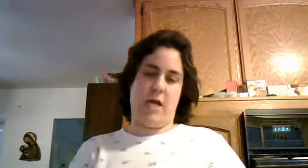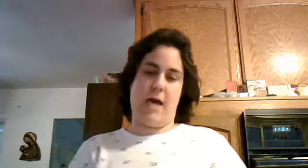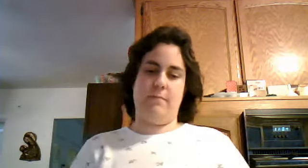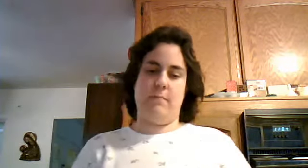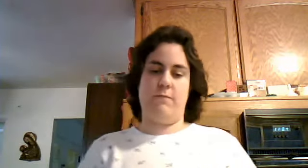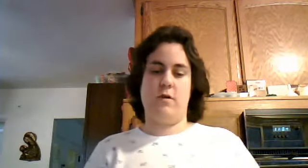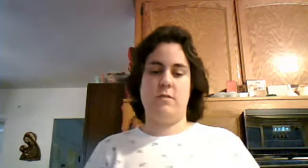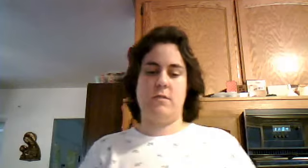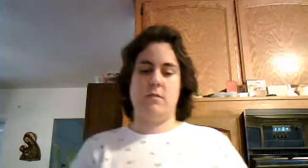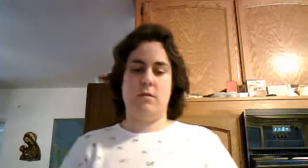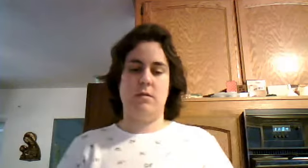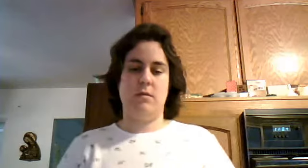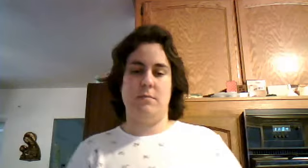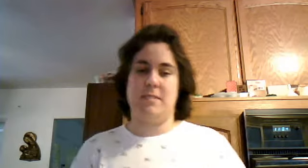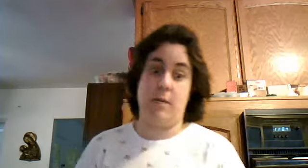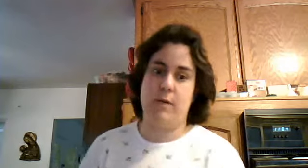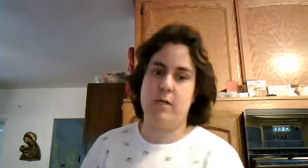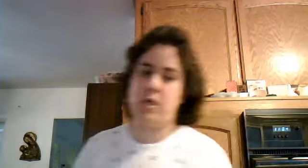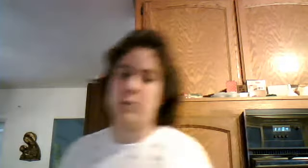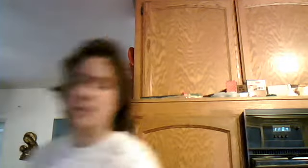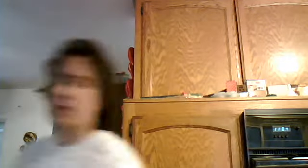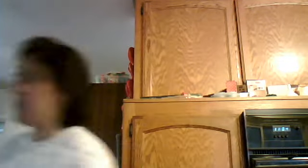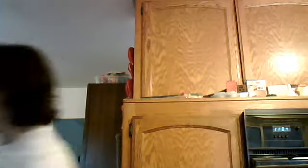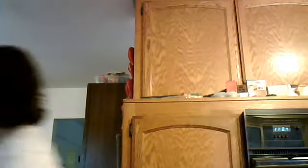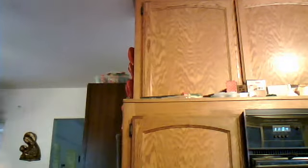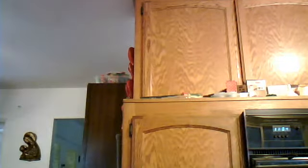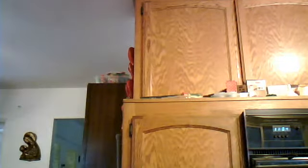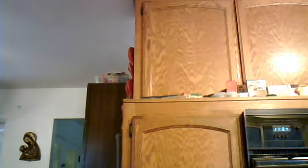Chat, converse. Let me stand up on a chair 1 second.